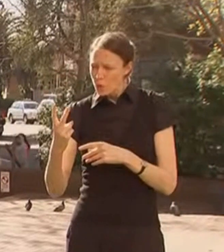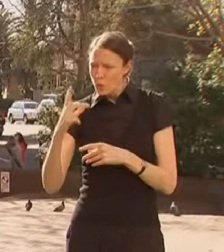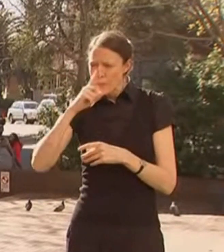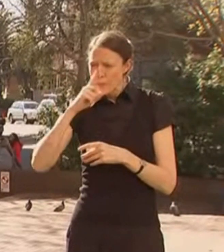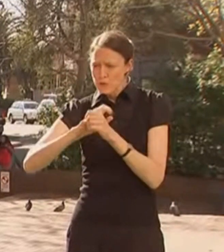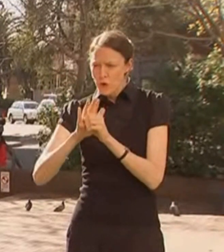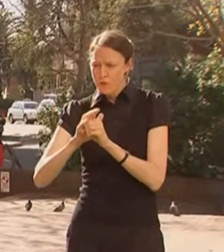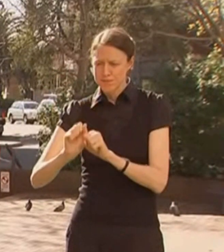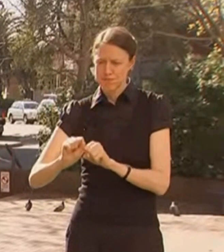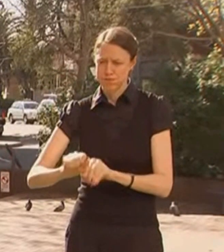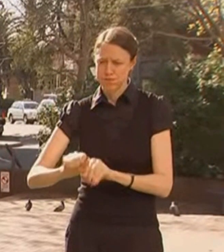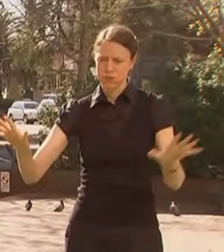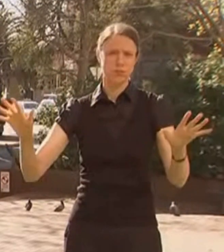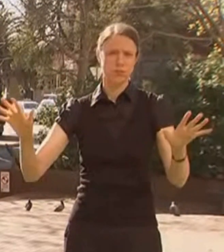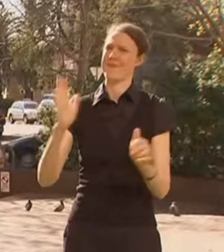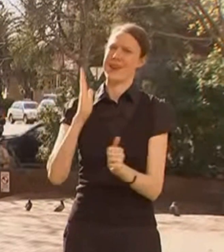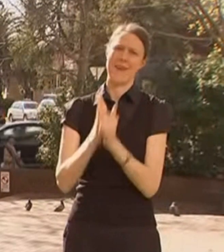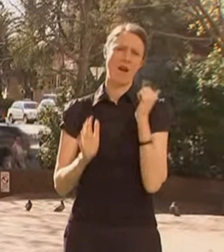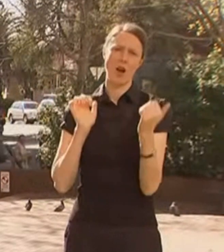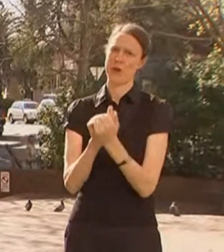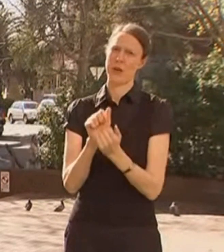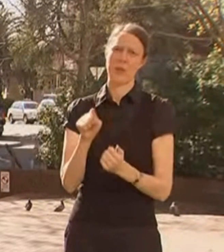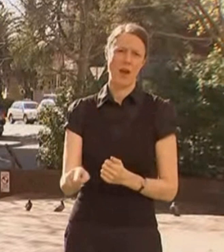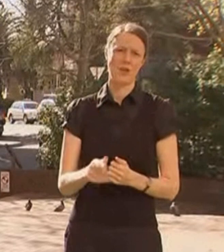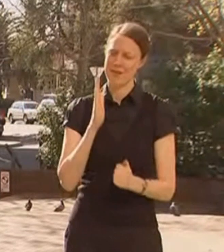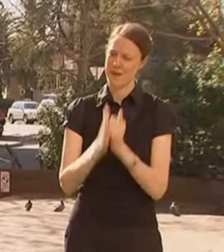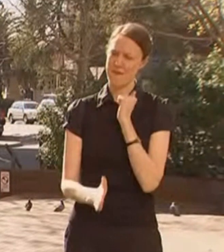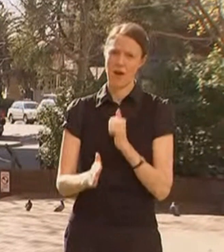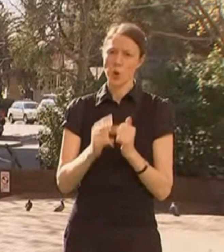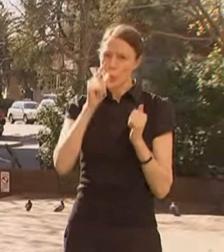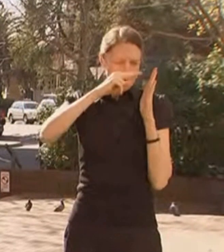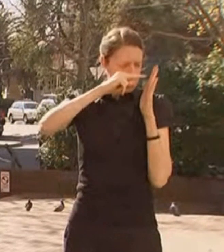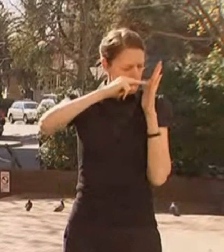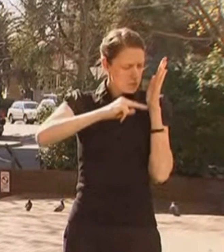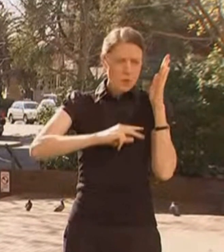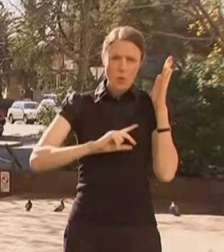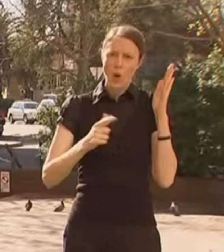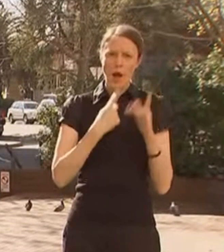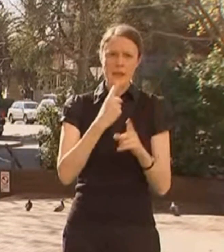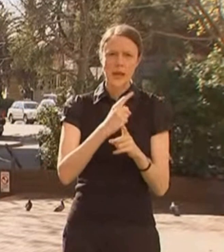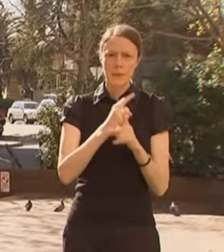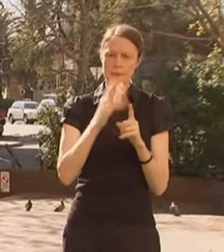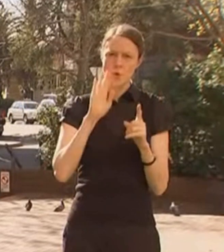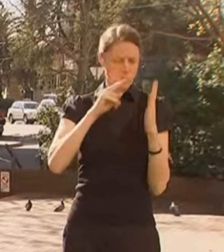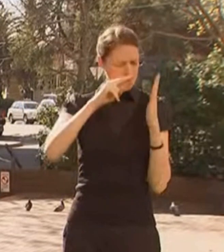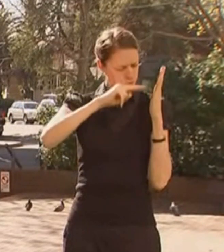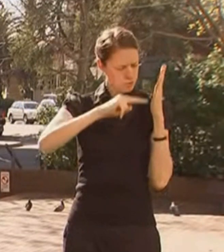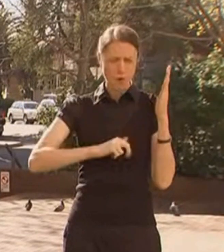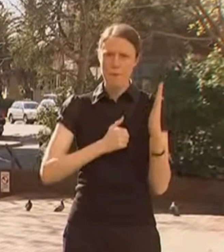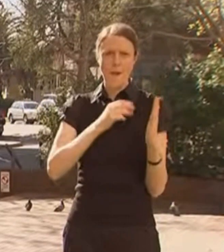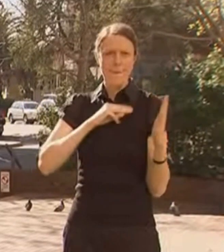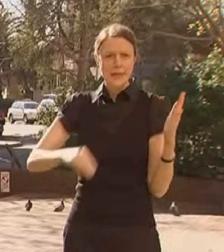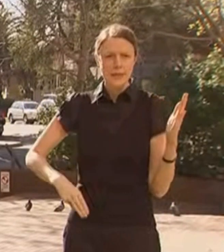where people are denied that expression of freedom, but do it in a different way. We cannot have thousands and thousands of people